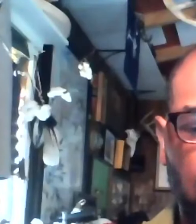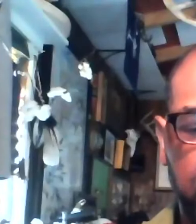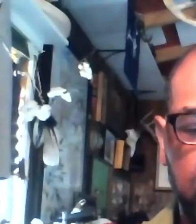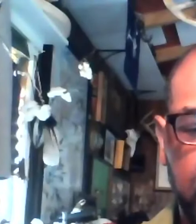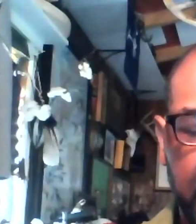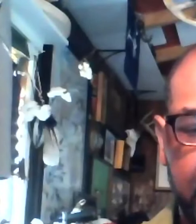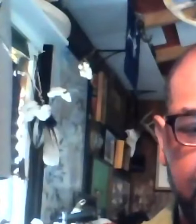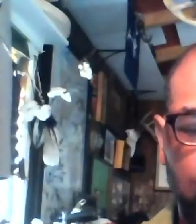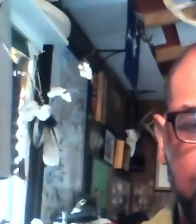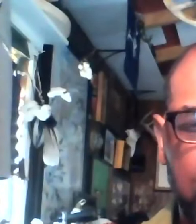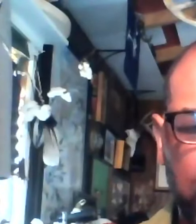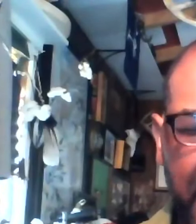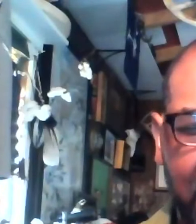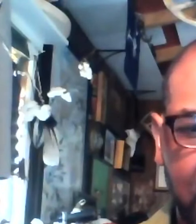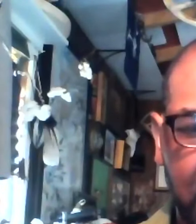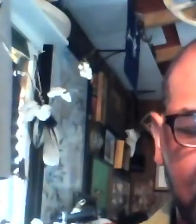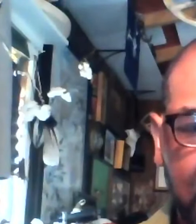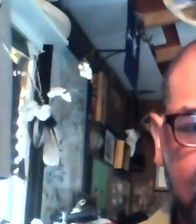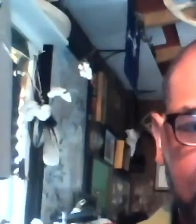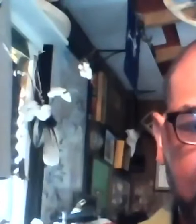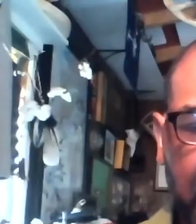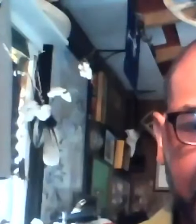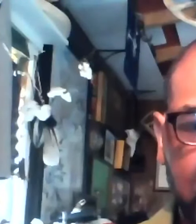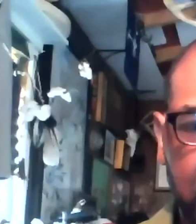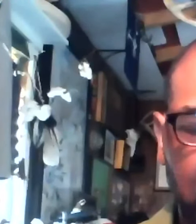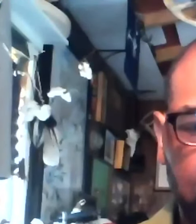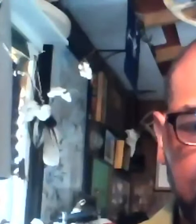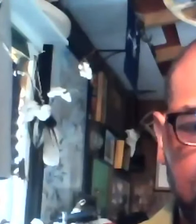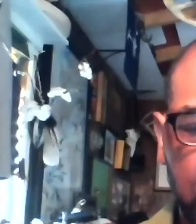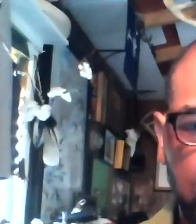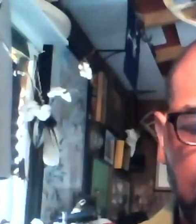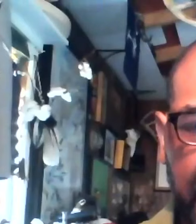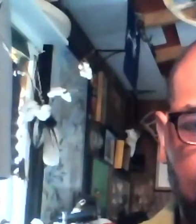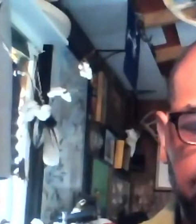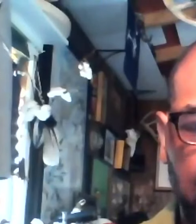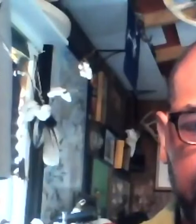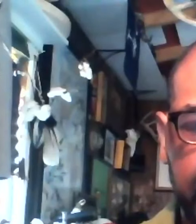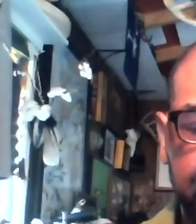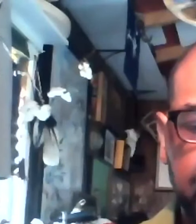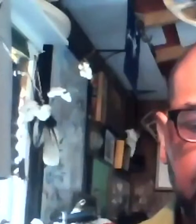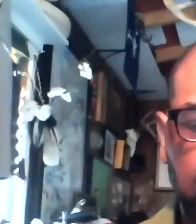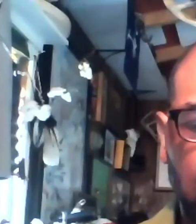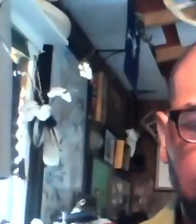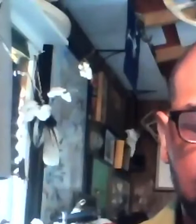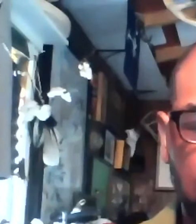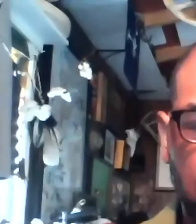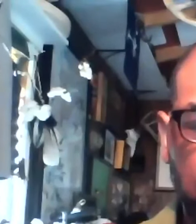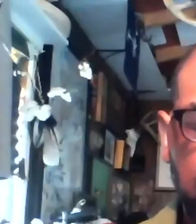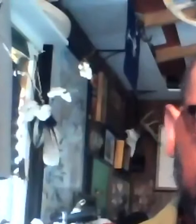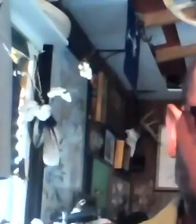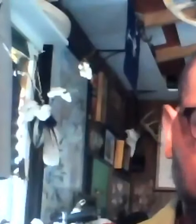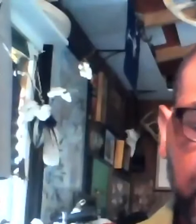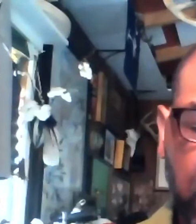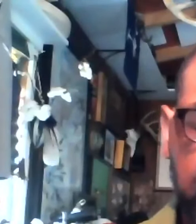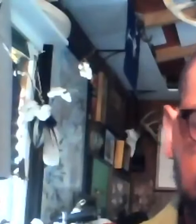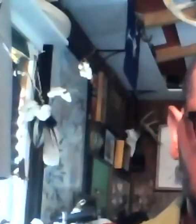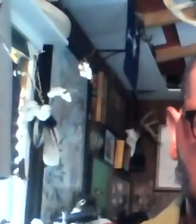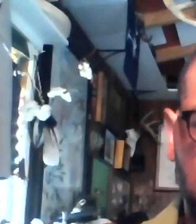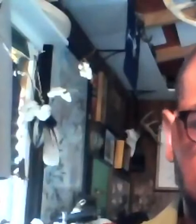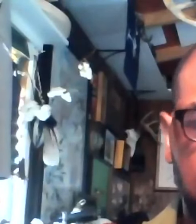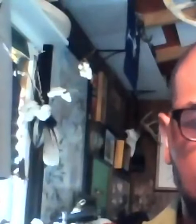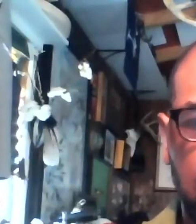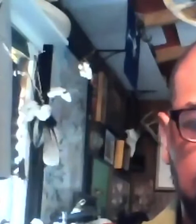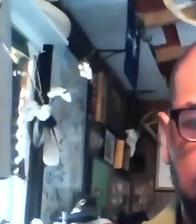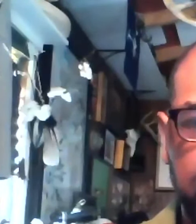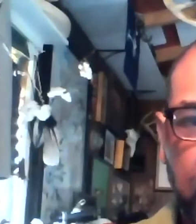it's important for humanity to not only consider our plight, but also how we are in